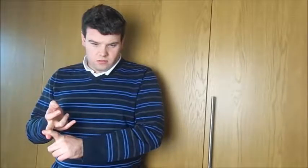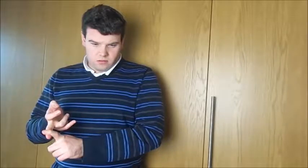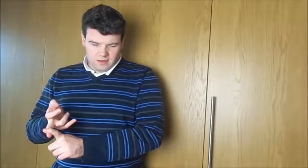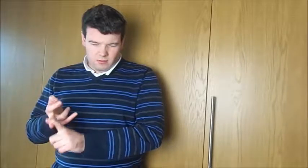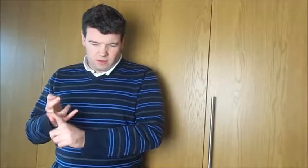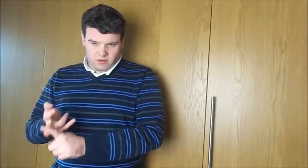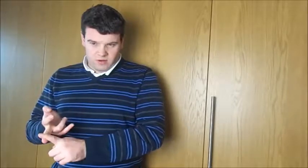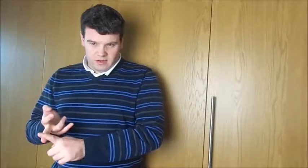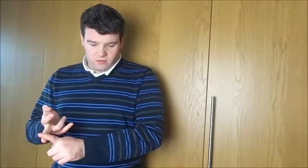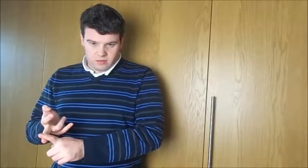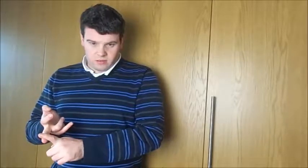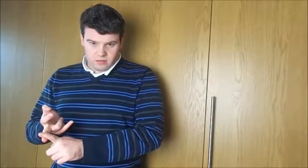then there was someone else,